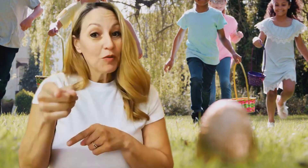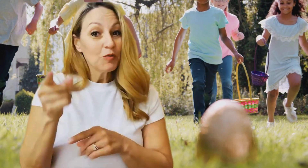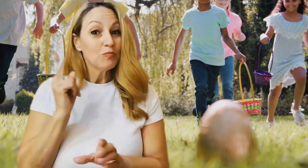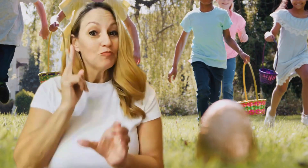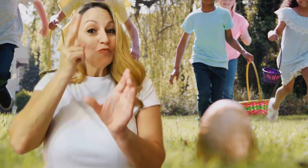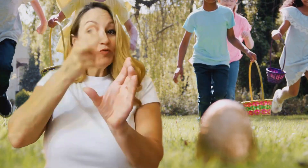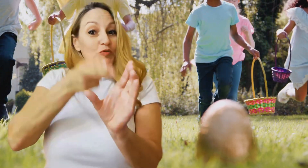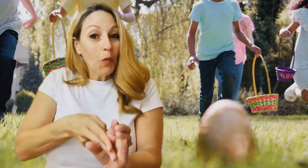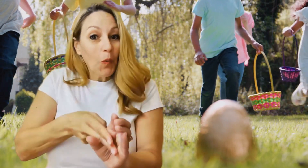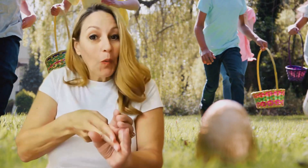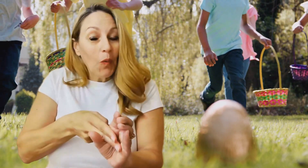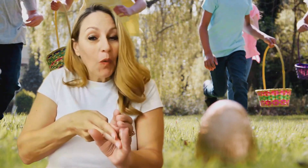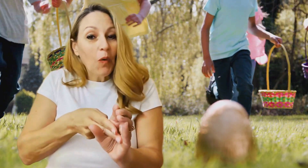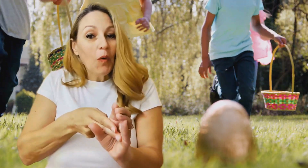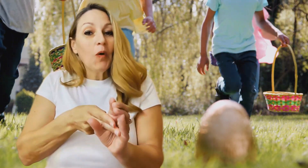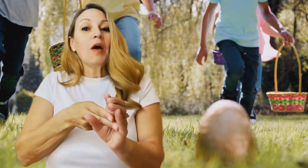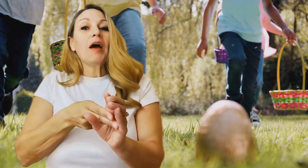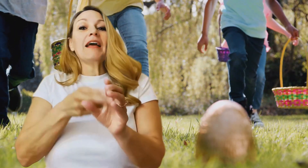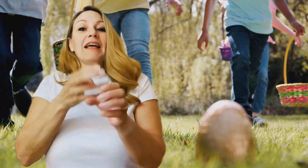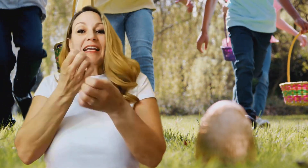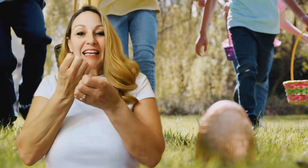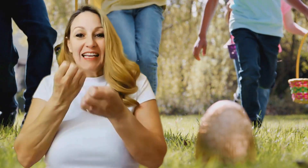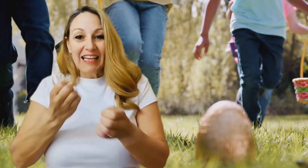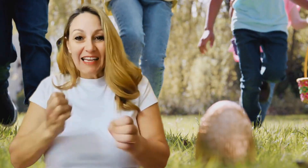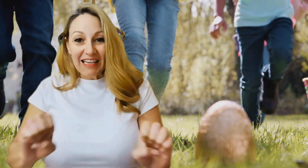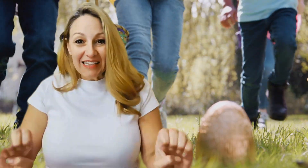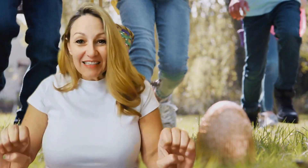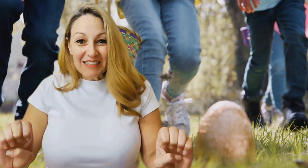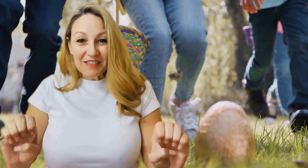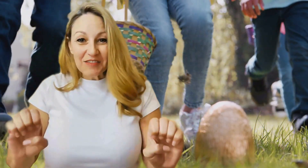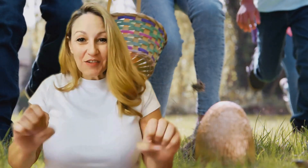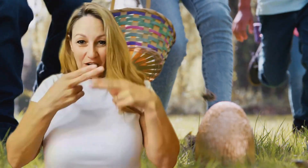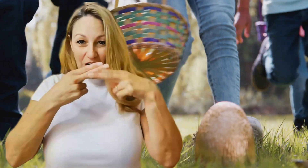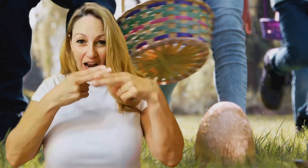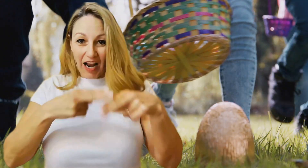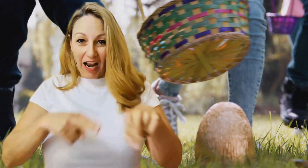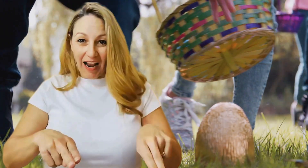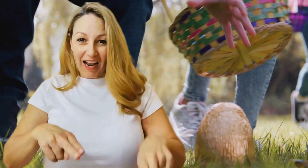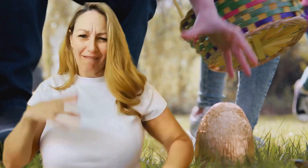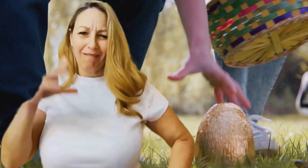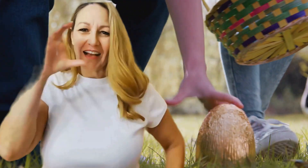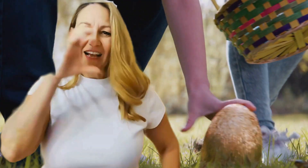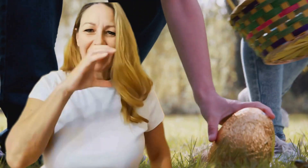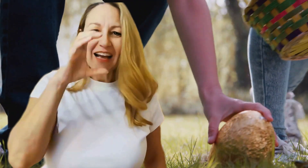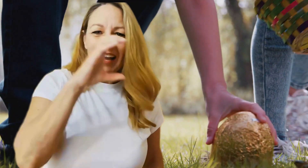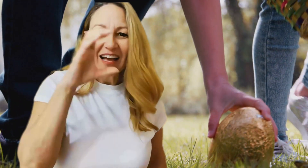Maybe you've participated in an Easter egg hunt.